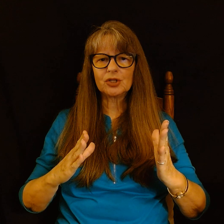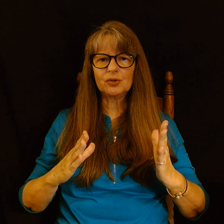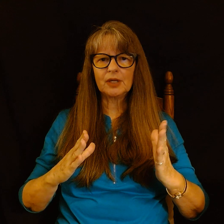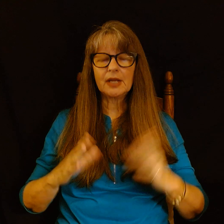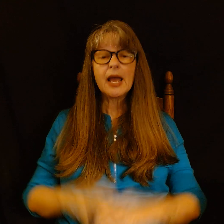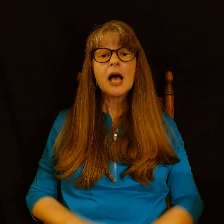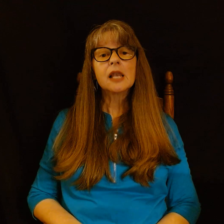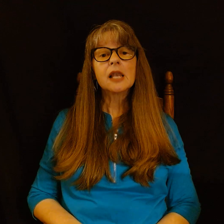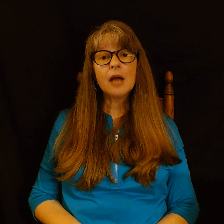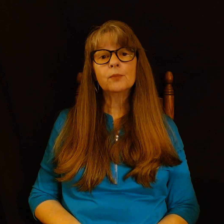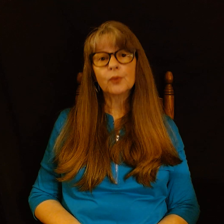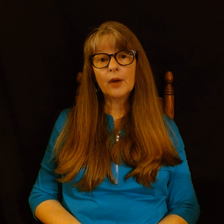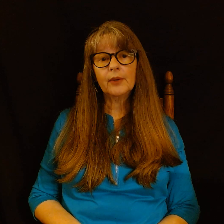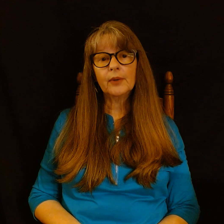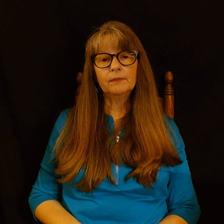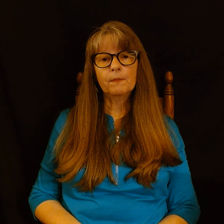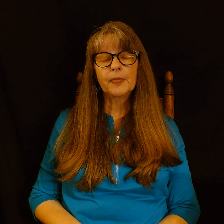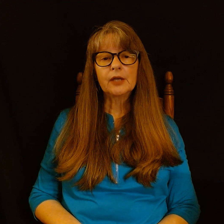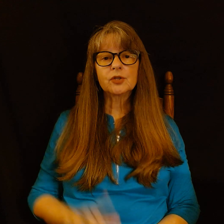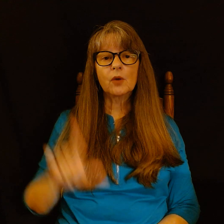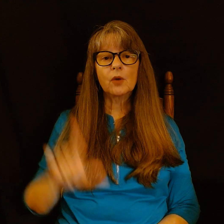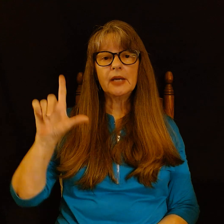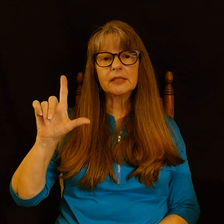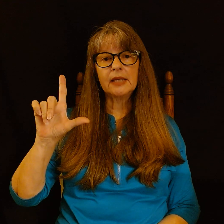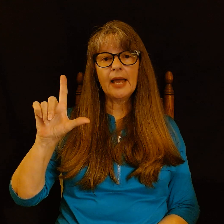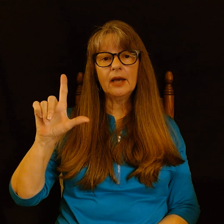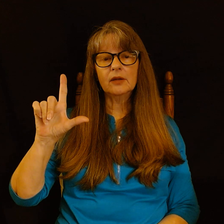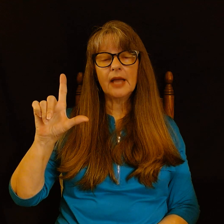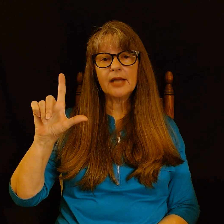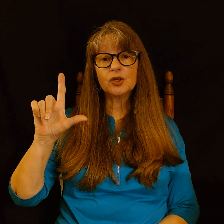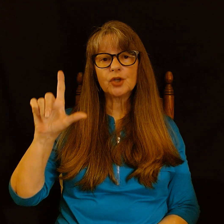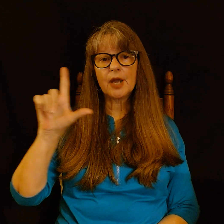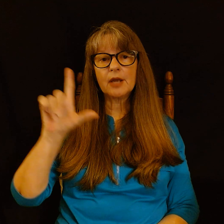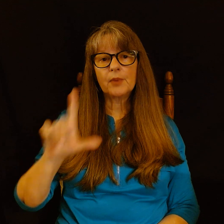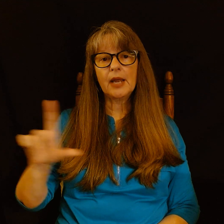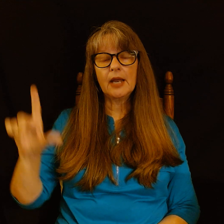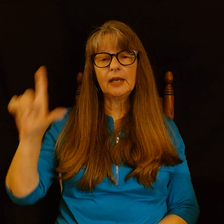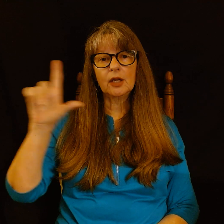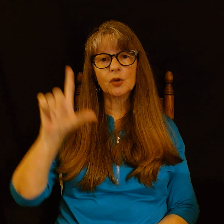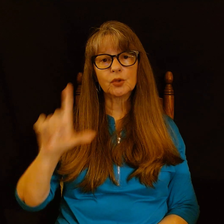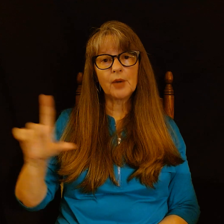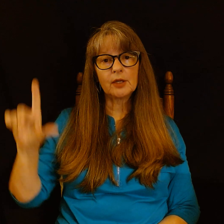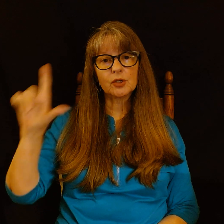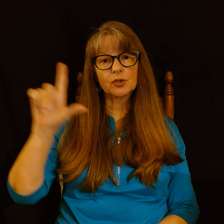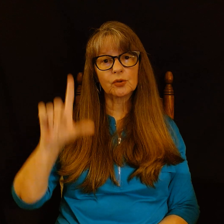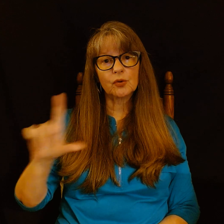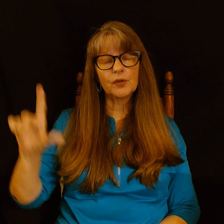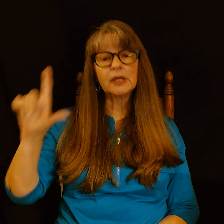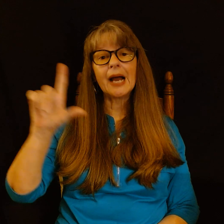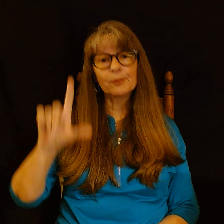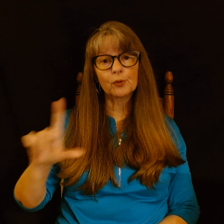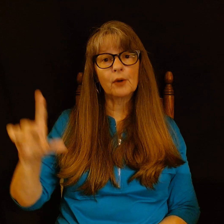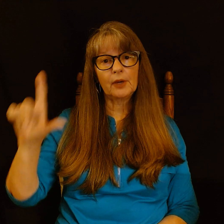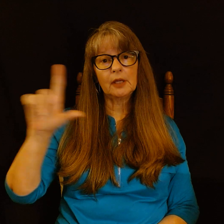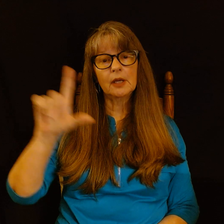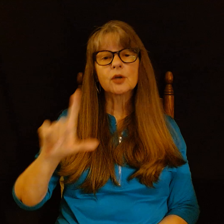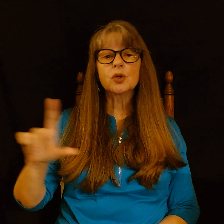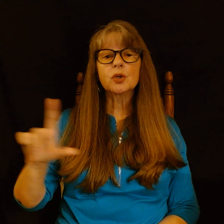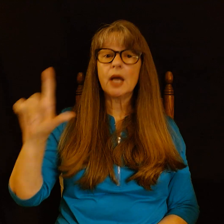student. Librarian. So it is an L hand shape, and it goes around in a circle. The library. So a